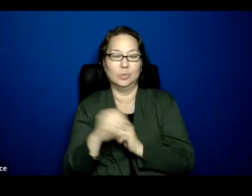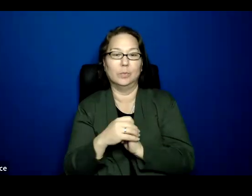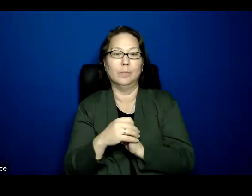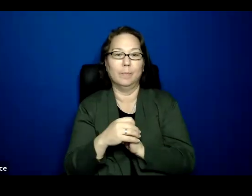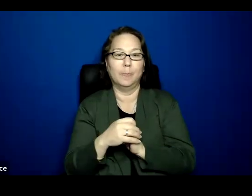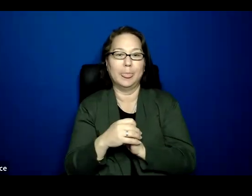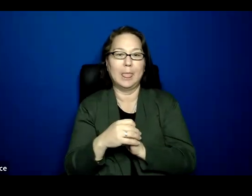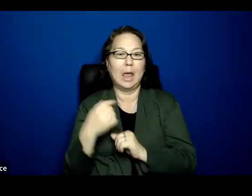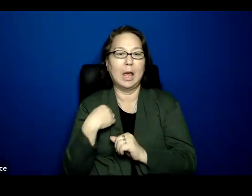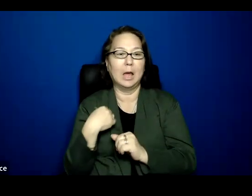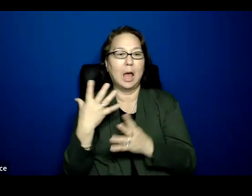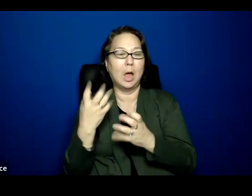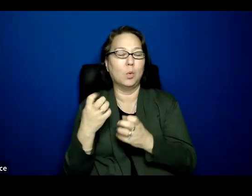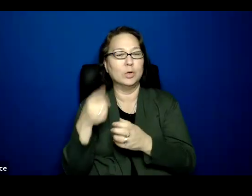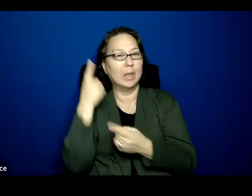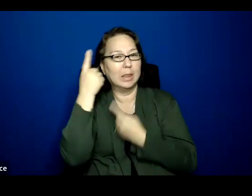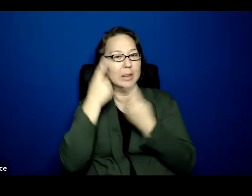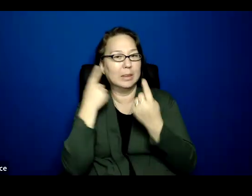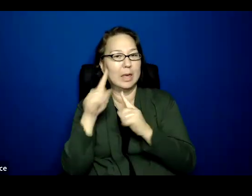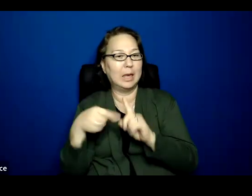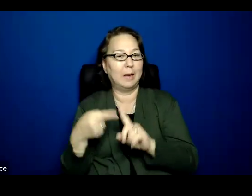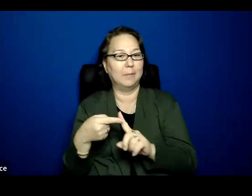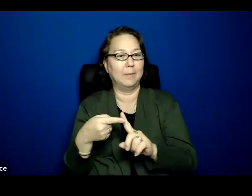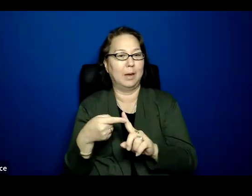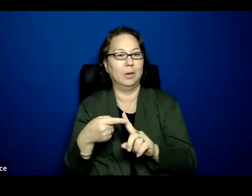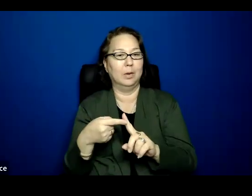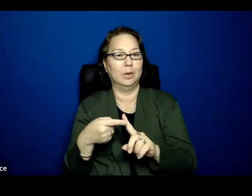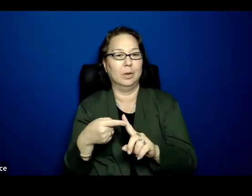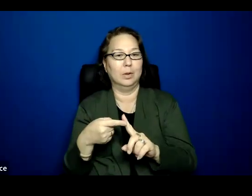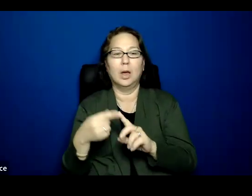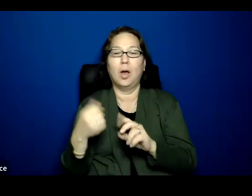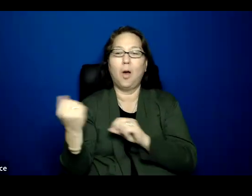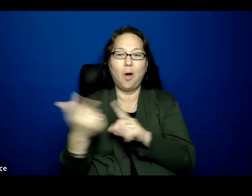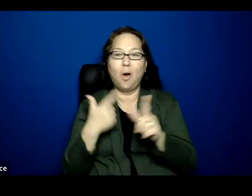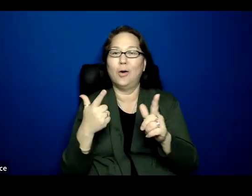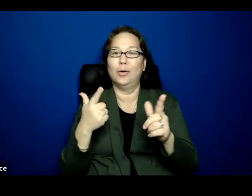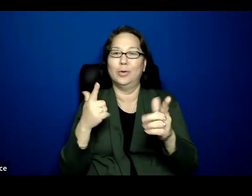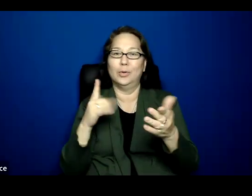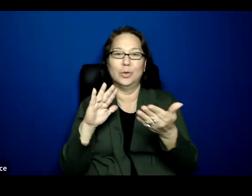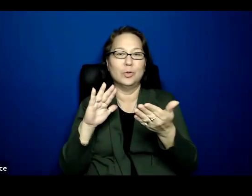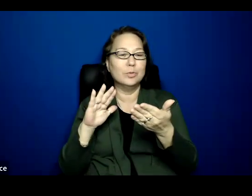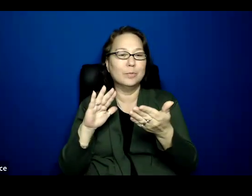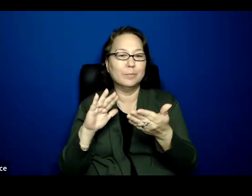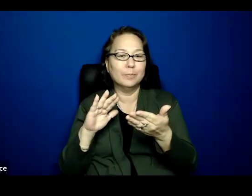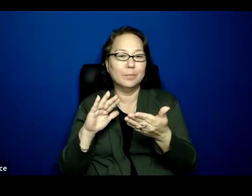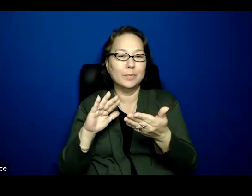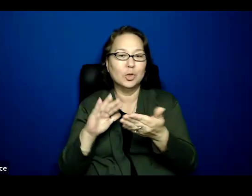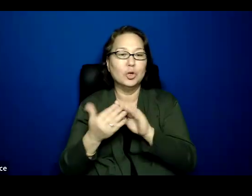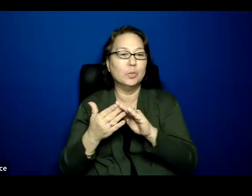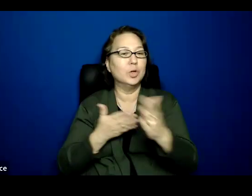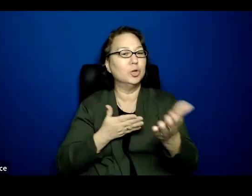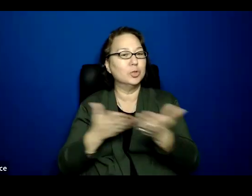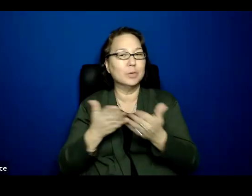to please take in consideration all the community service that Lee Academy and activities they